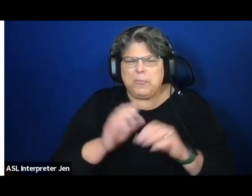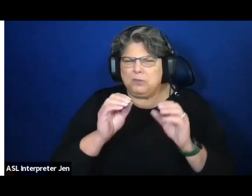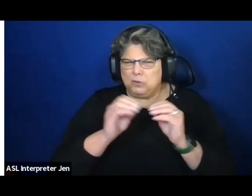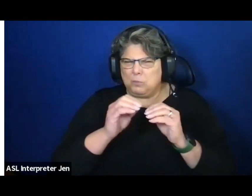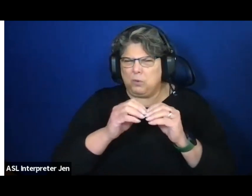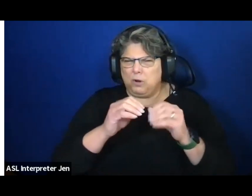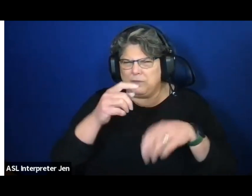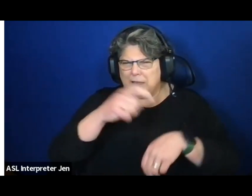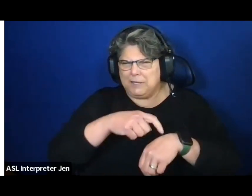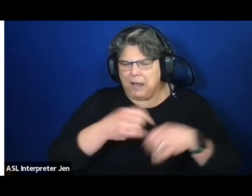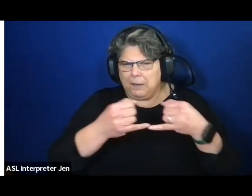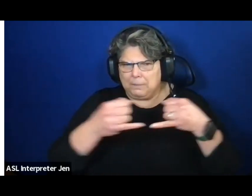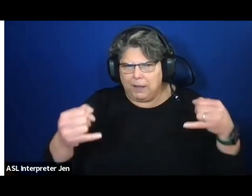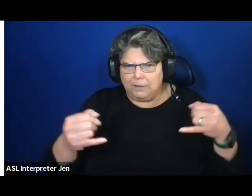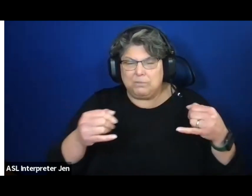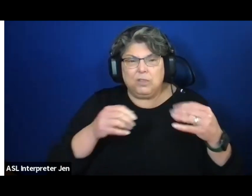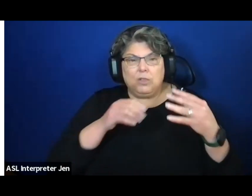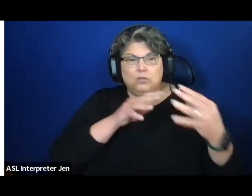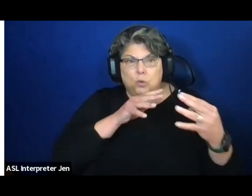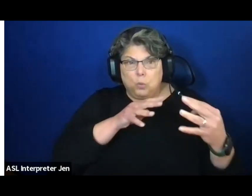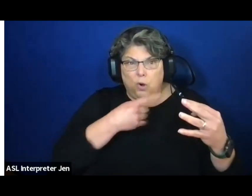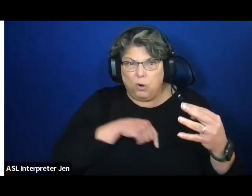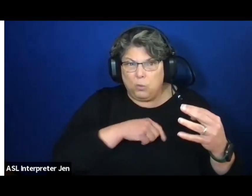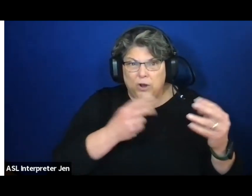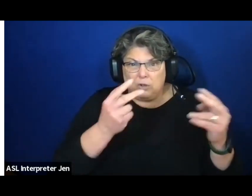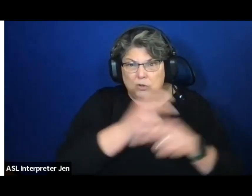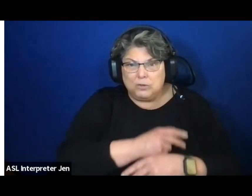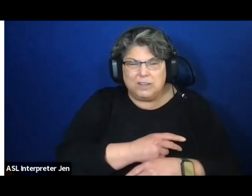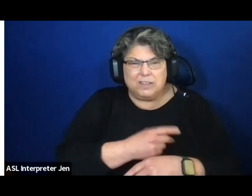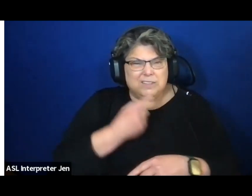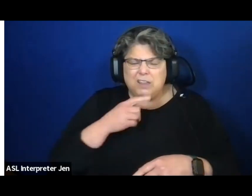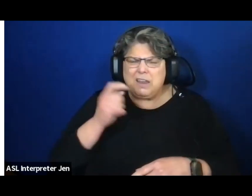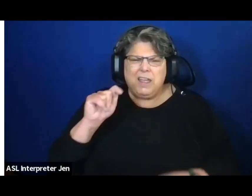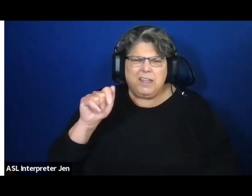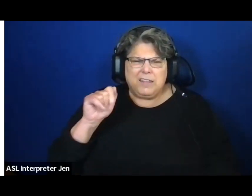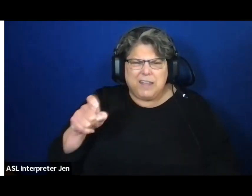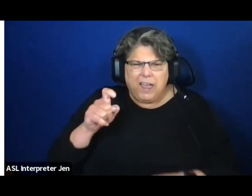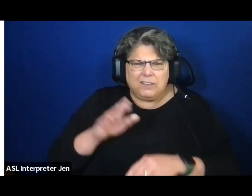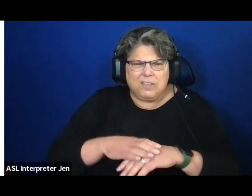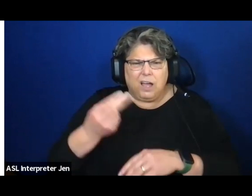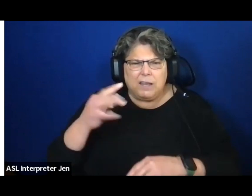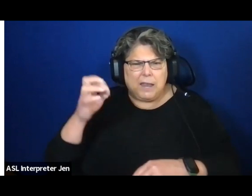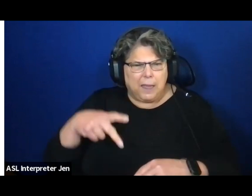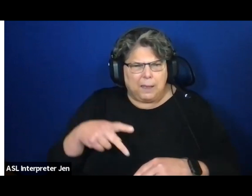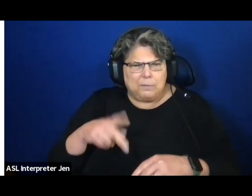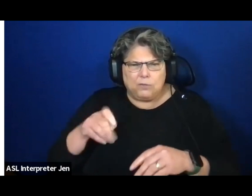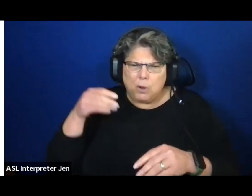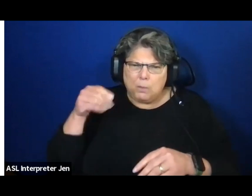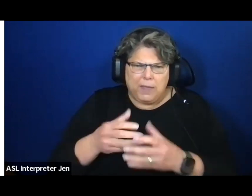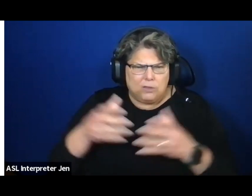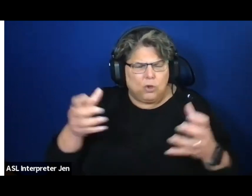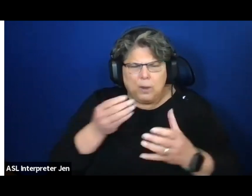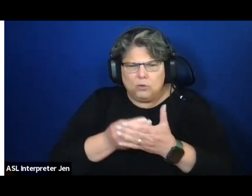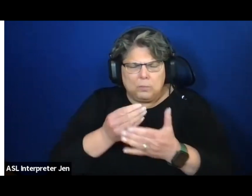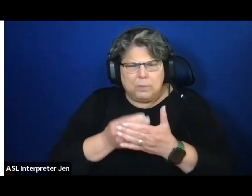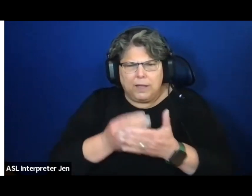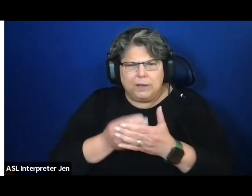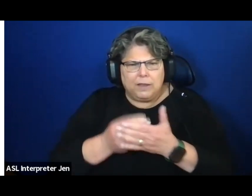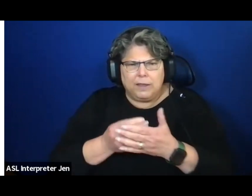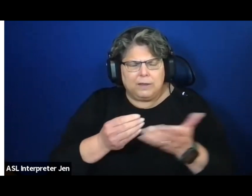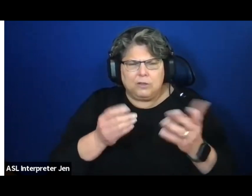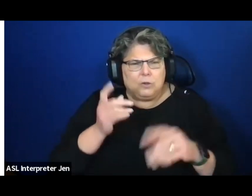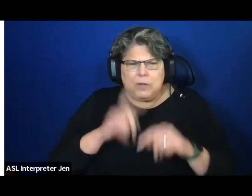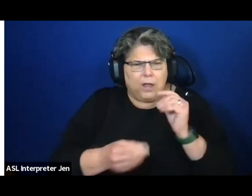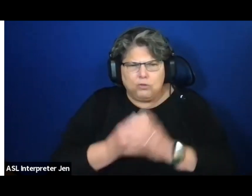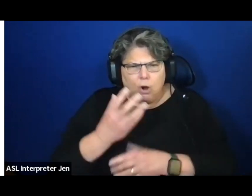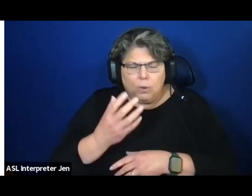during the war, when we're losing the war, now they put all this tax on hemp. They say, you can't grow it, you're gonna pay all this money because hemp is crazy, you can't do it. And what did they do after